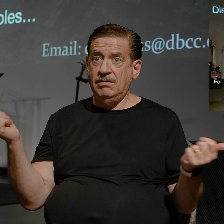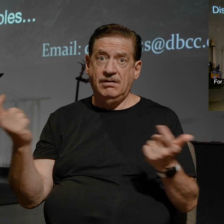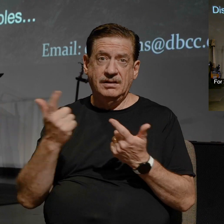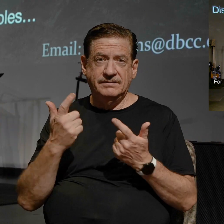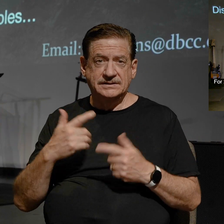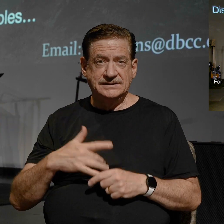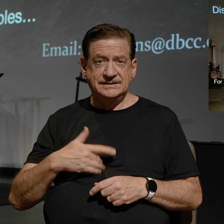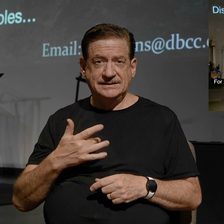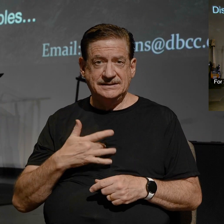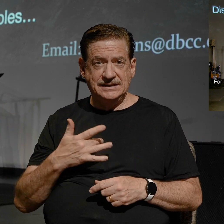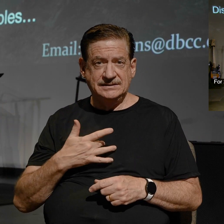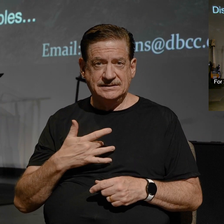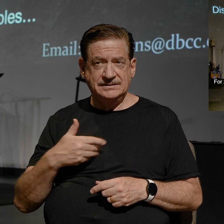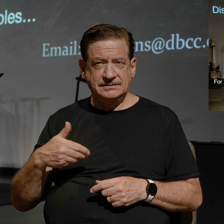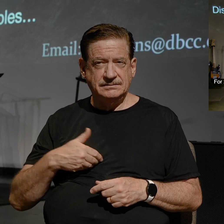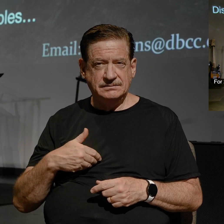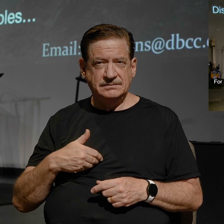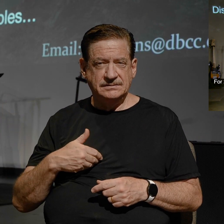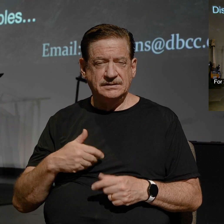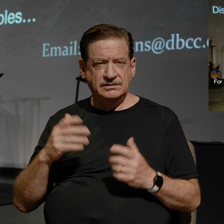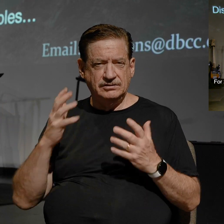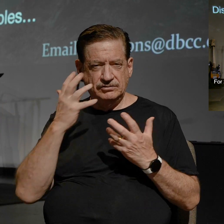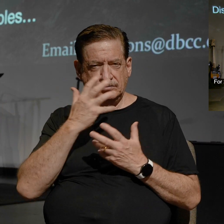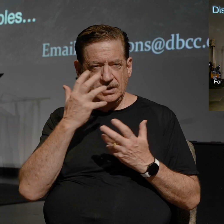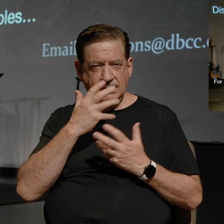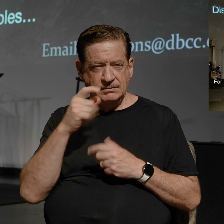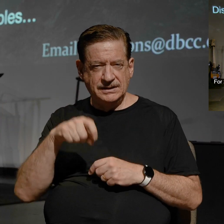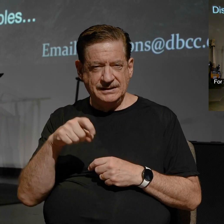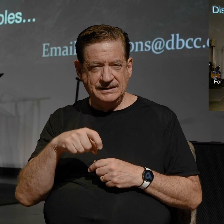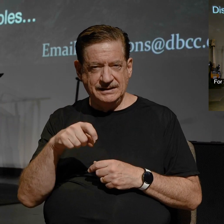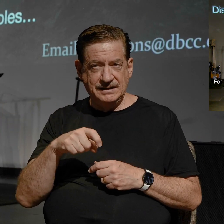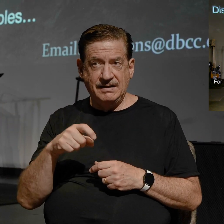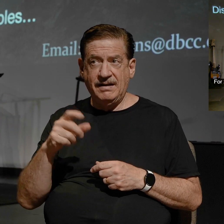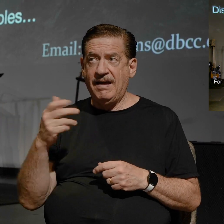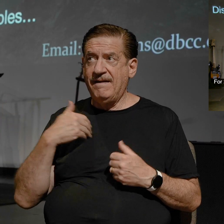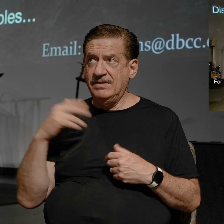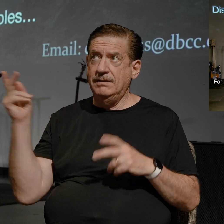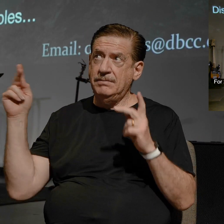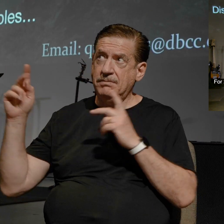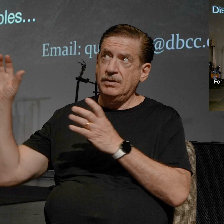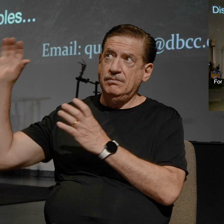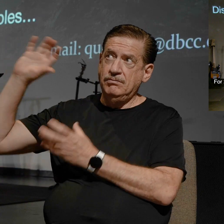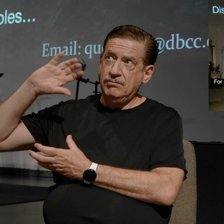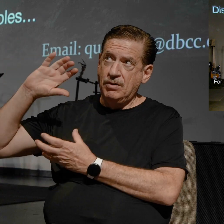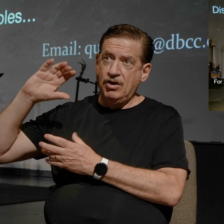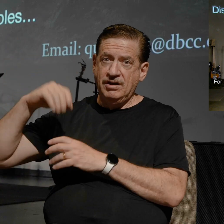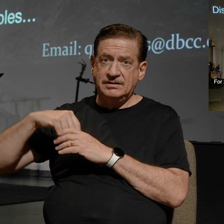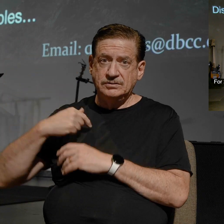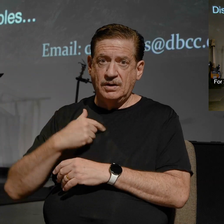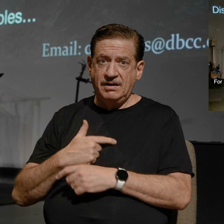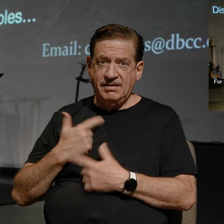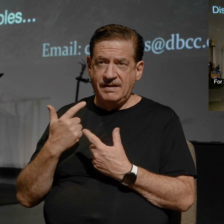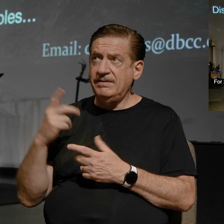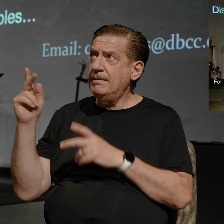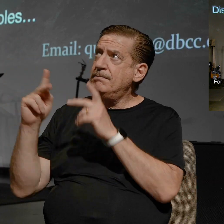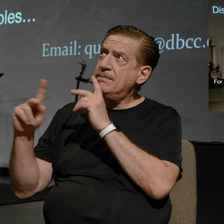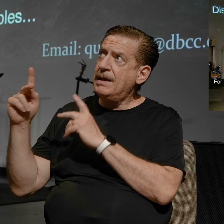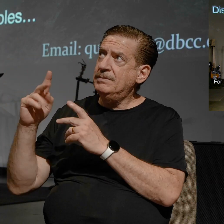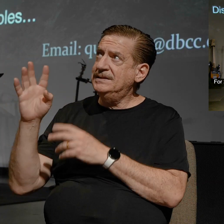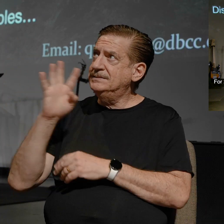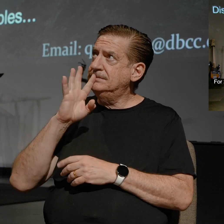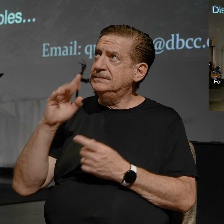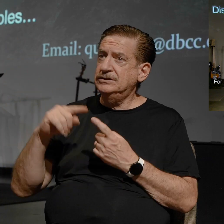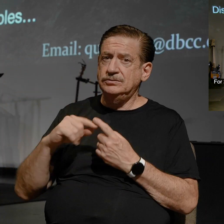sensed the incredible need in our life to have people pouring into us and finding the right people that can speak into our lives and